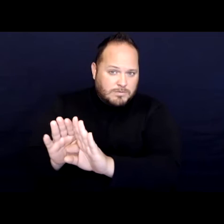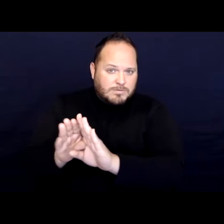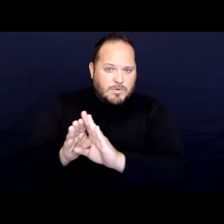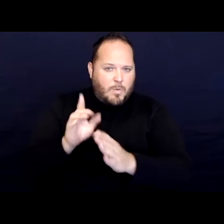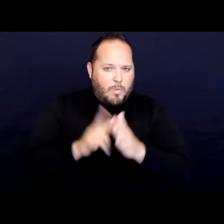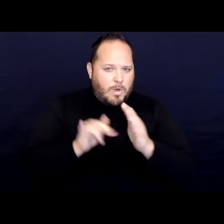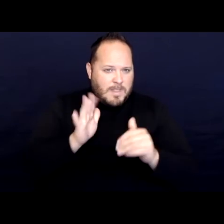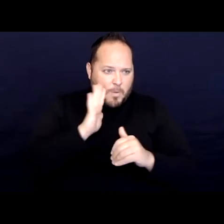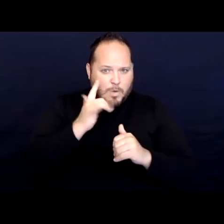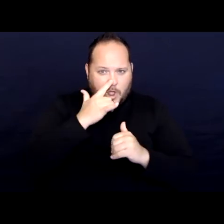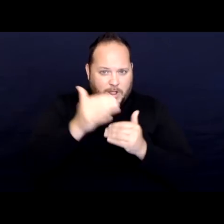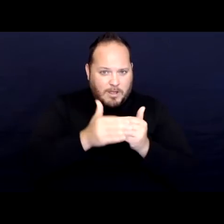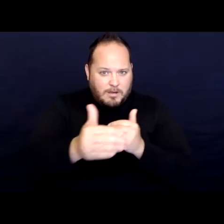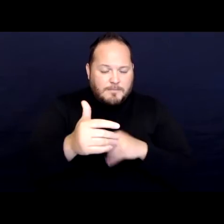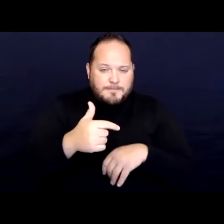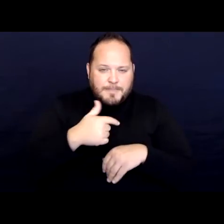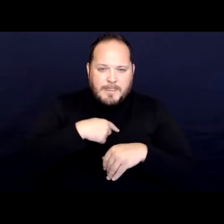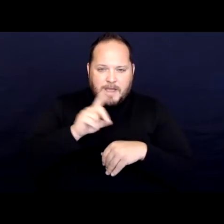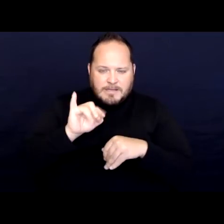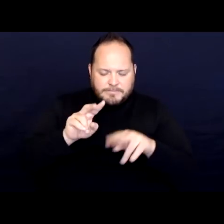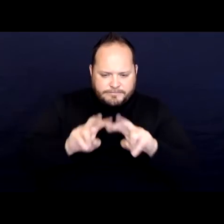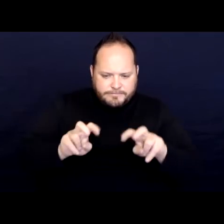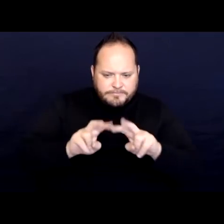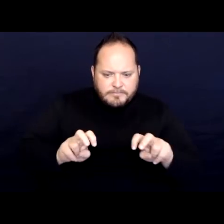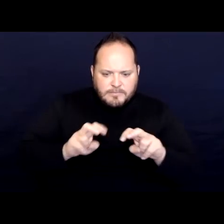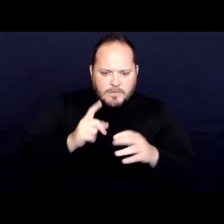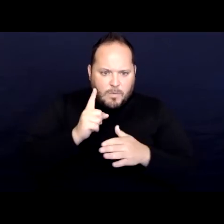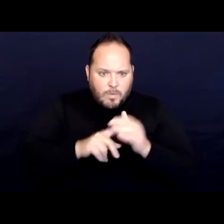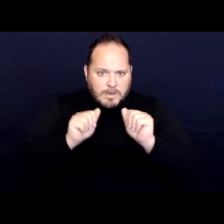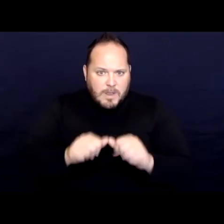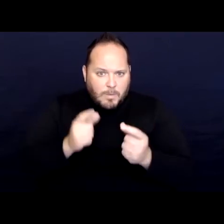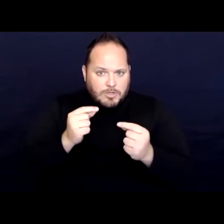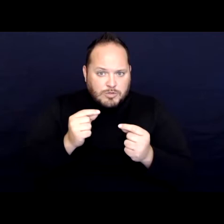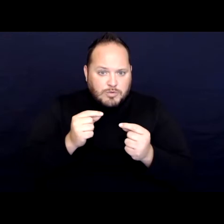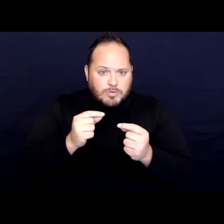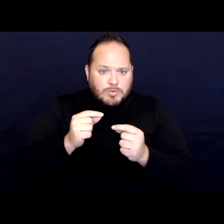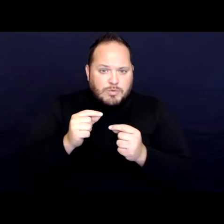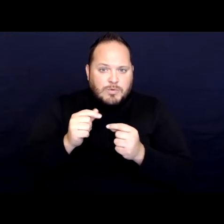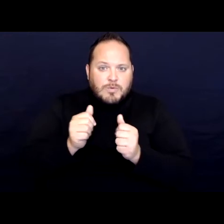through an analysis of like, well, what could we do without interacting with people